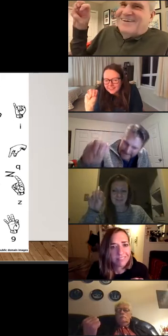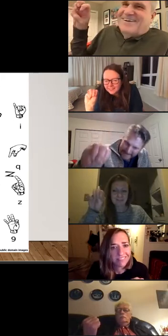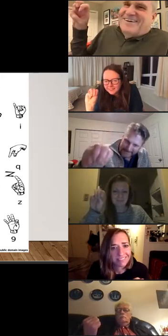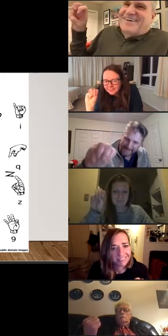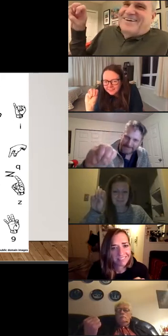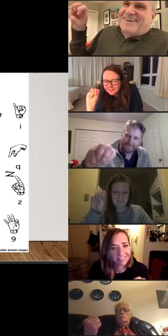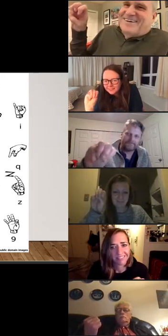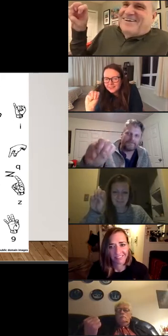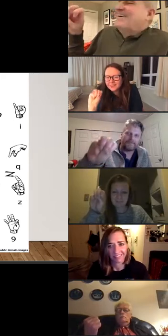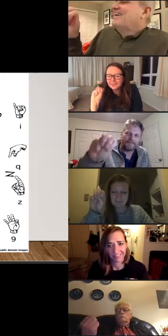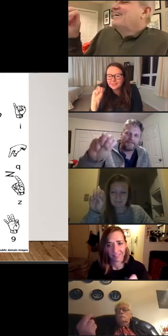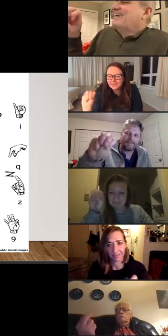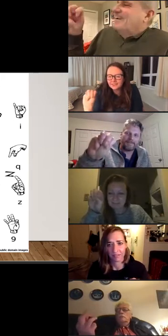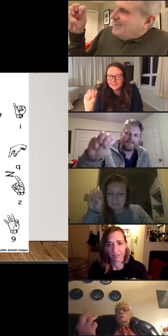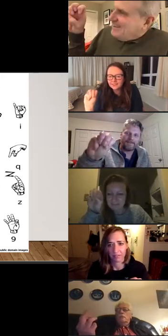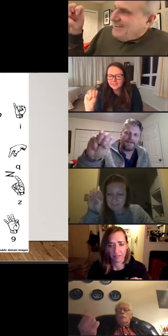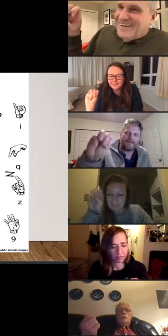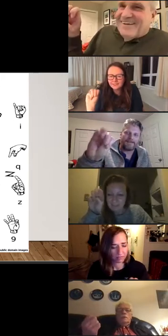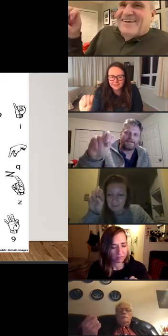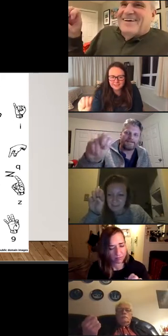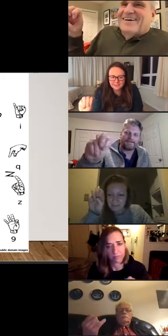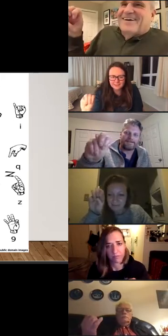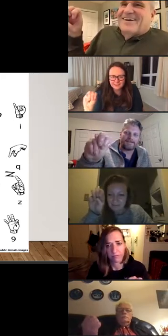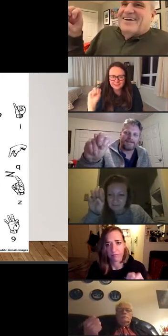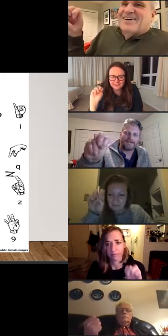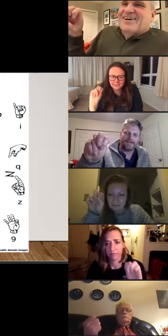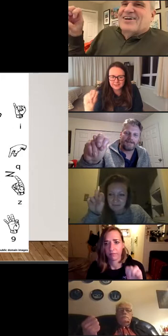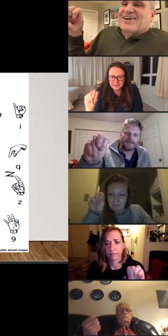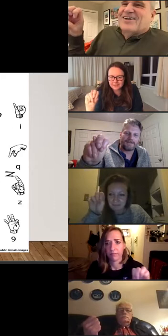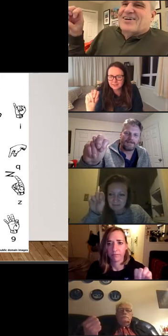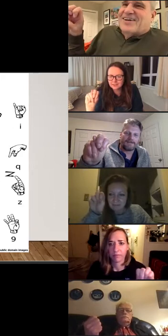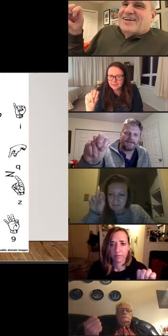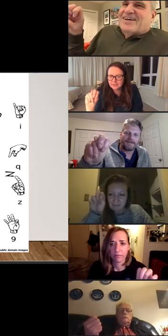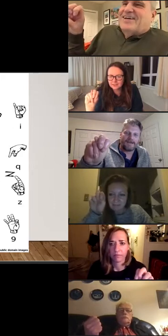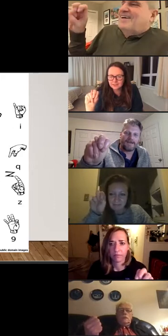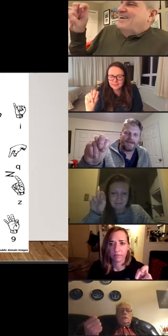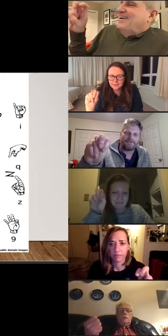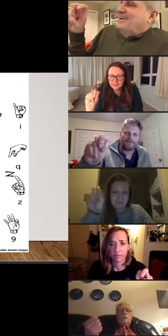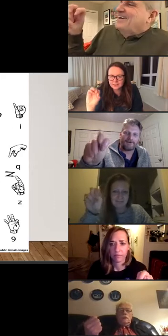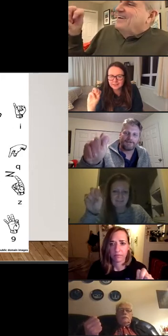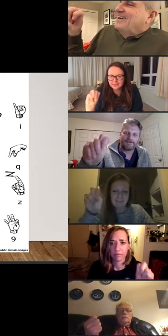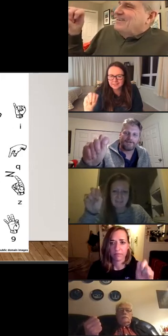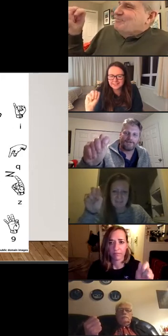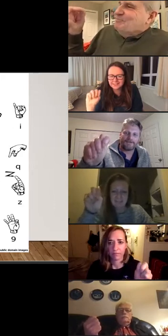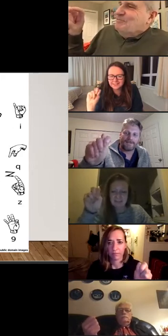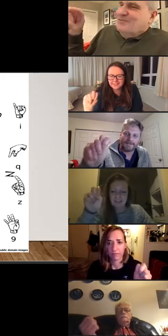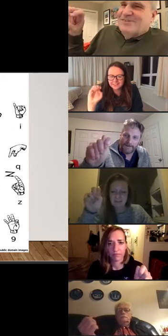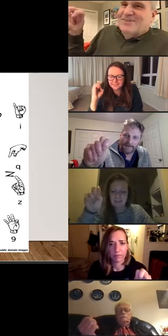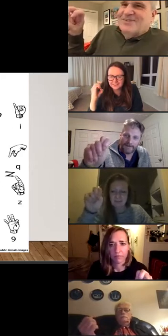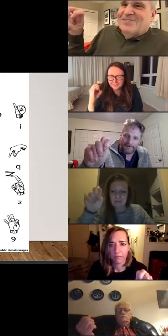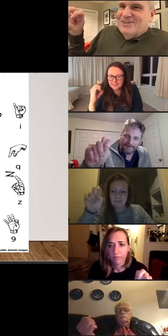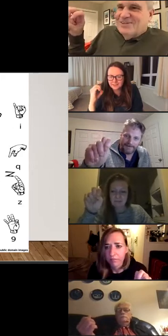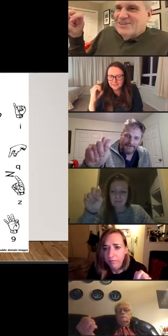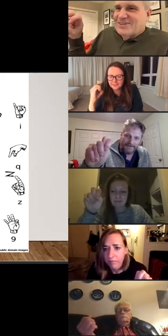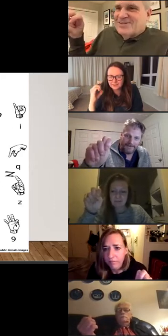M? 3. And then 2 is N. And for a bonus question, what is this